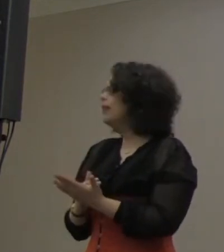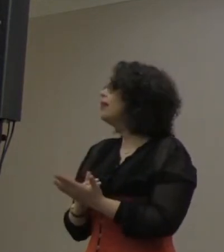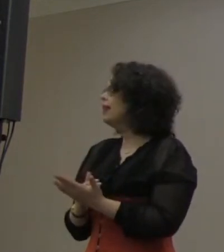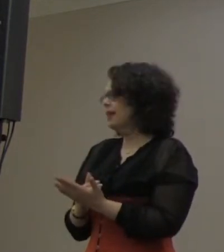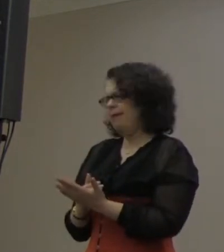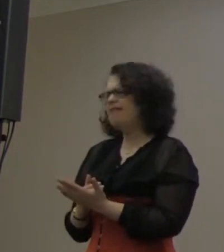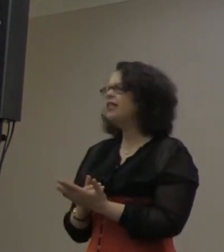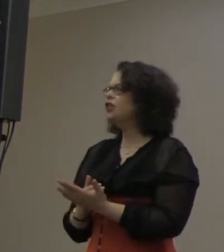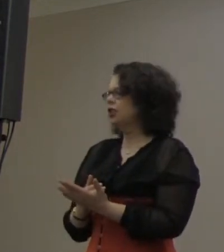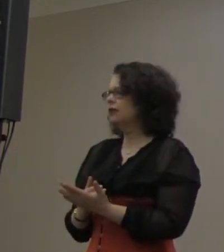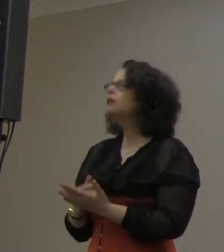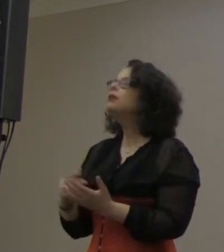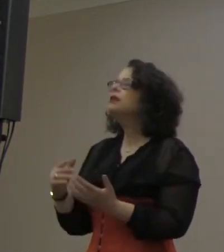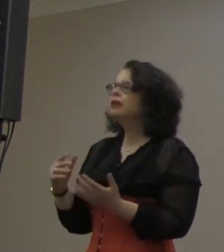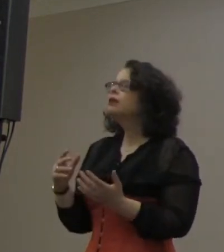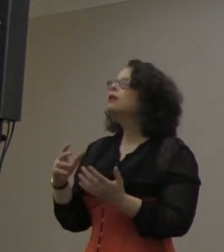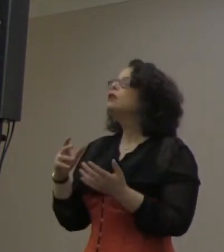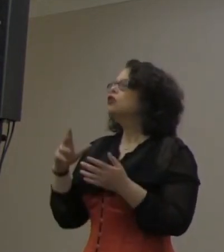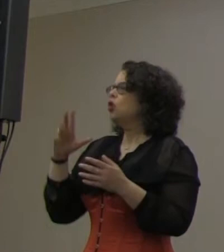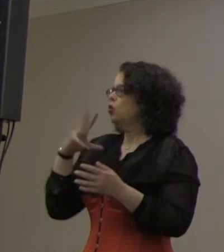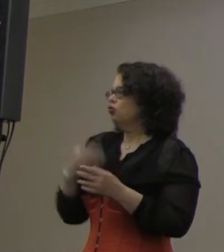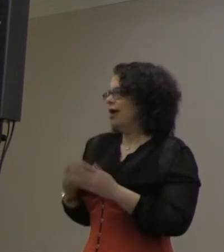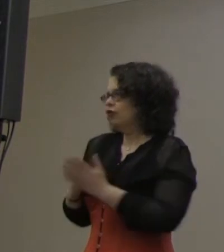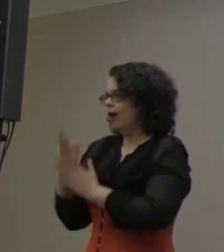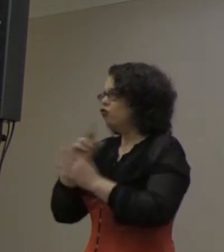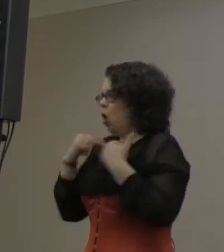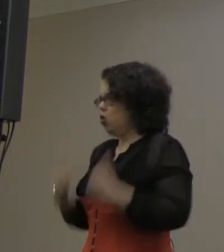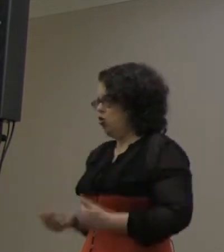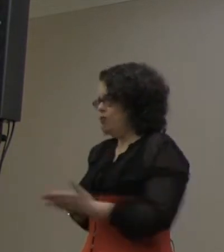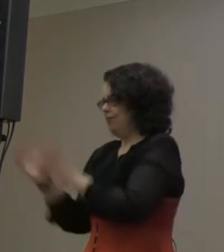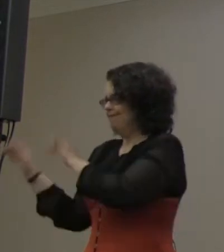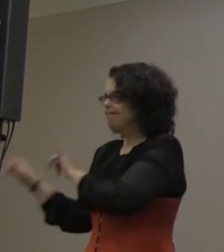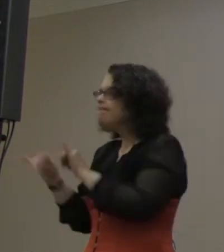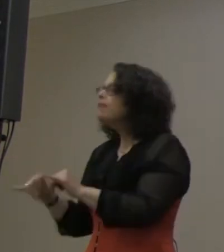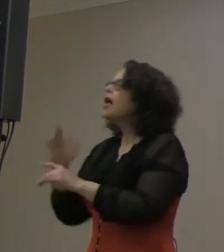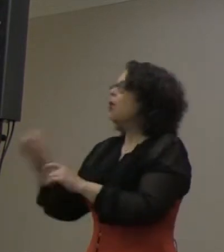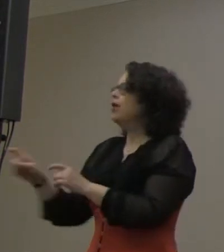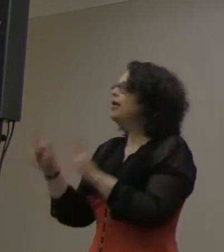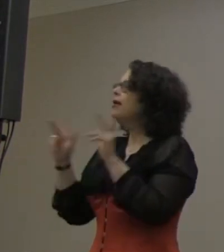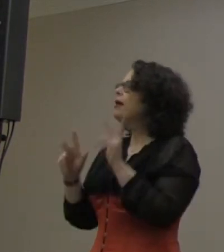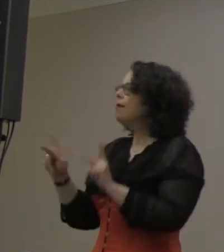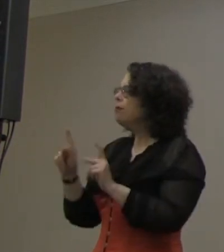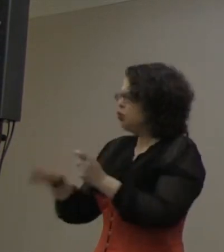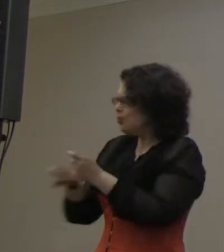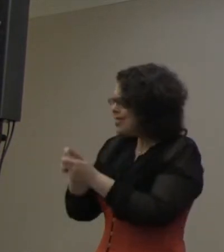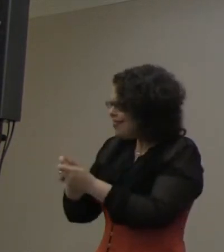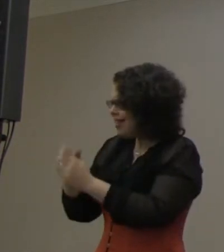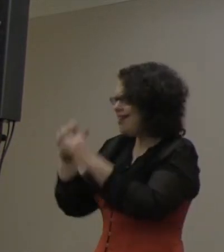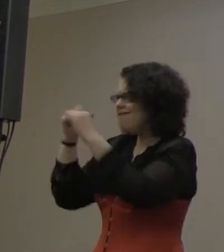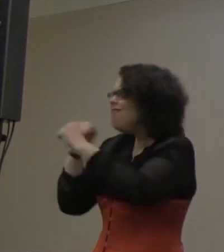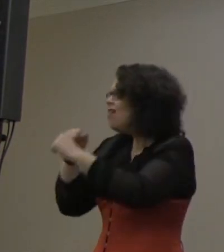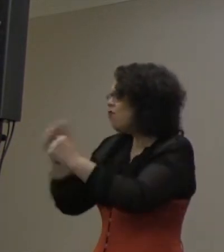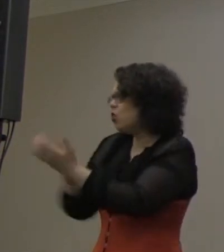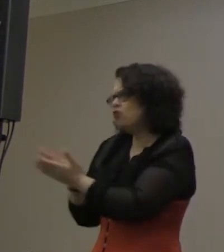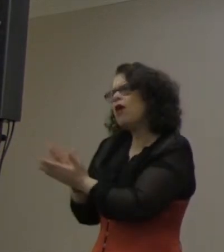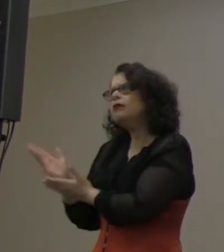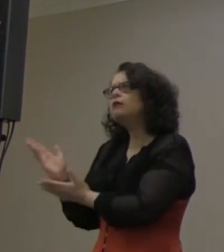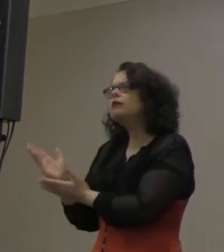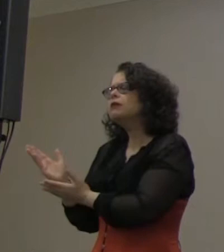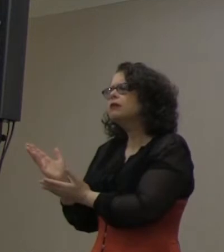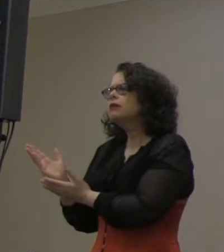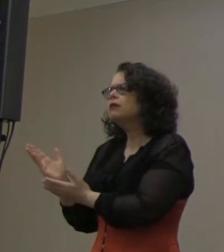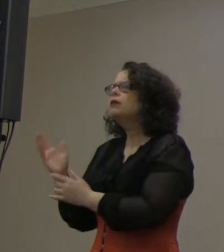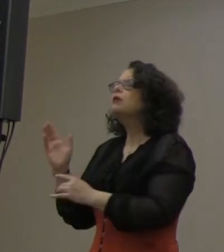Trans rights are human rights, and more than ever, we need groups to specifically fight for those rights. We